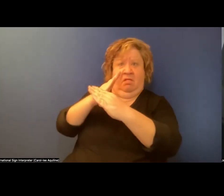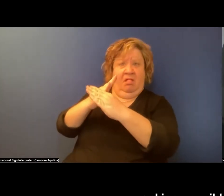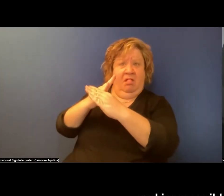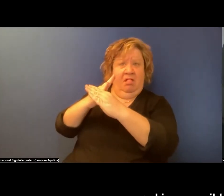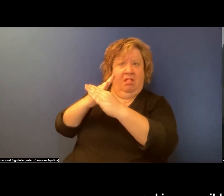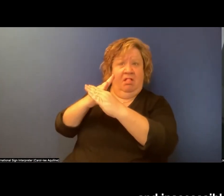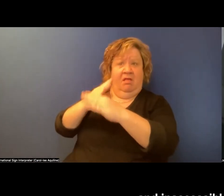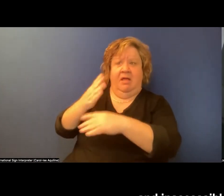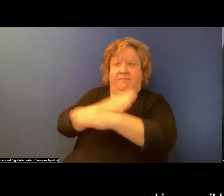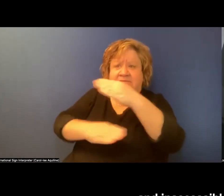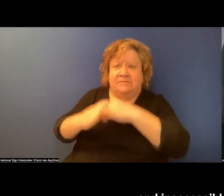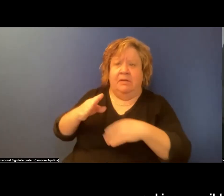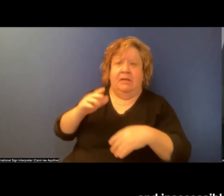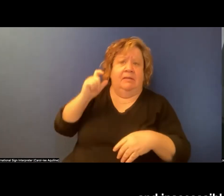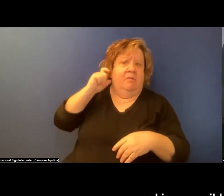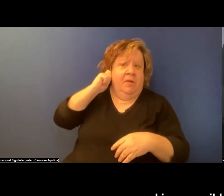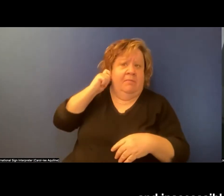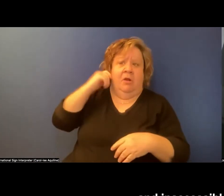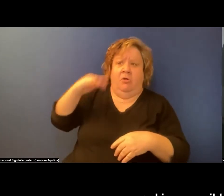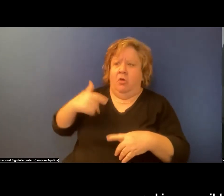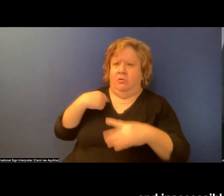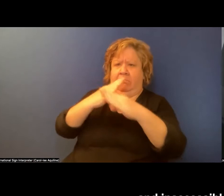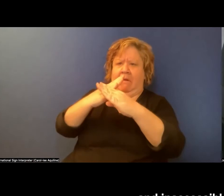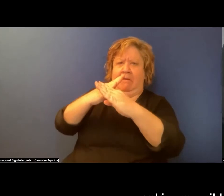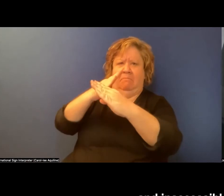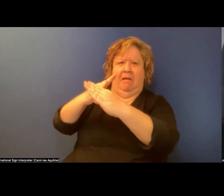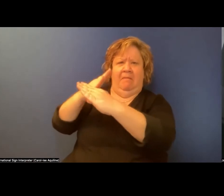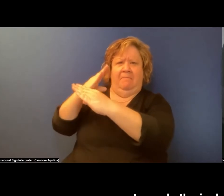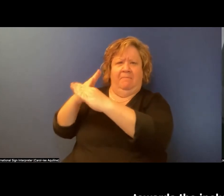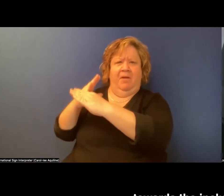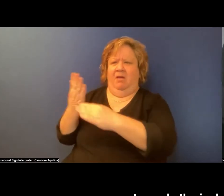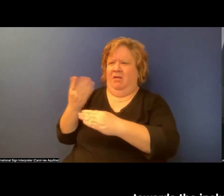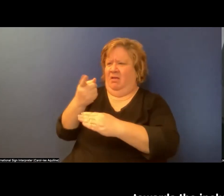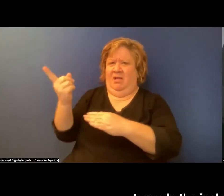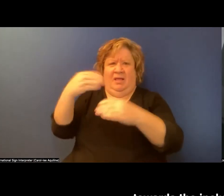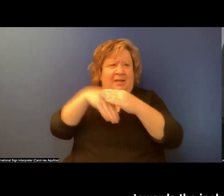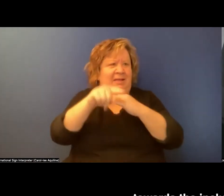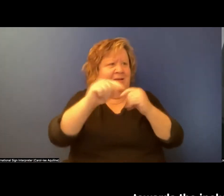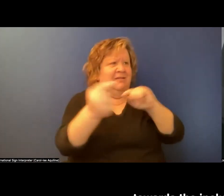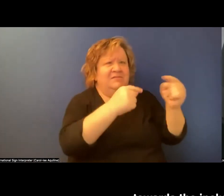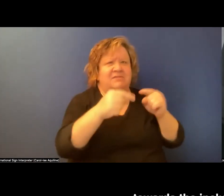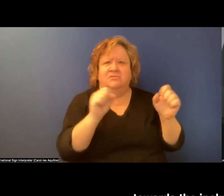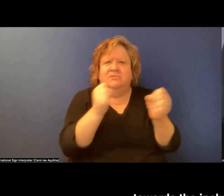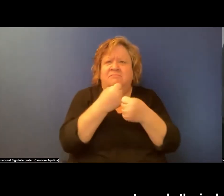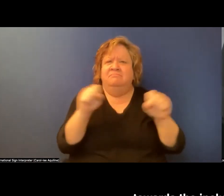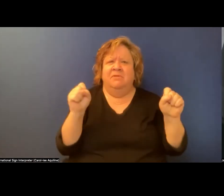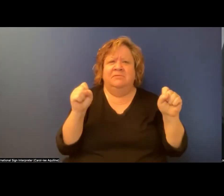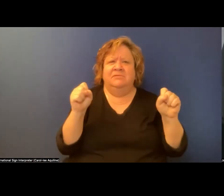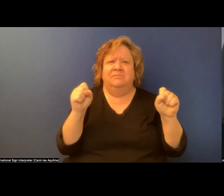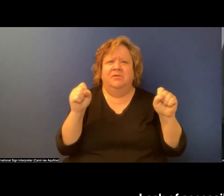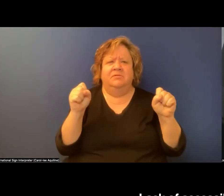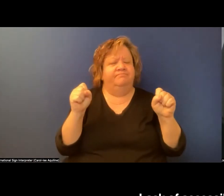stereotypes, and inaccessible environments remain one of the most important barriers towards the inclusion of persons with disabilities in climate